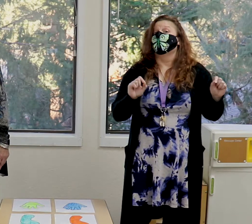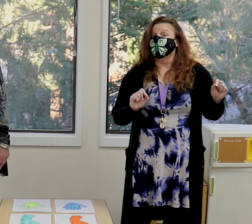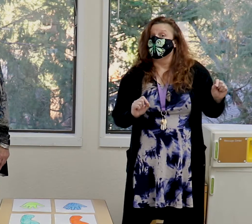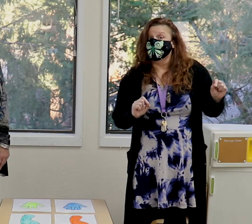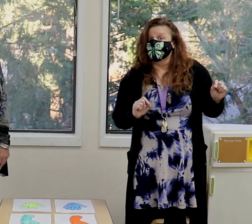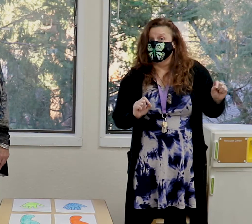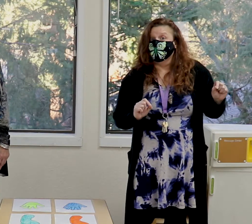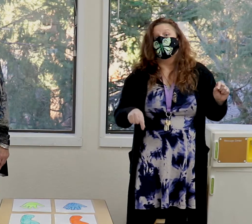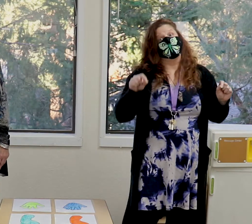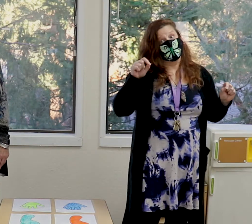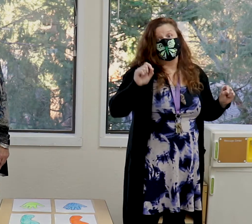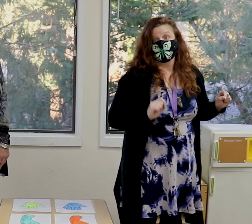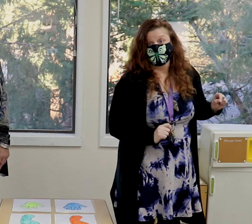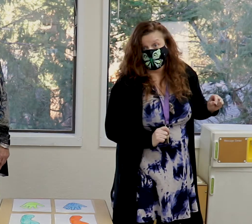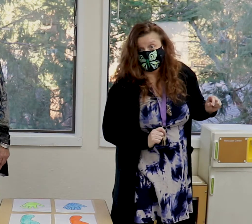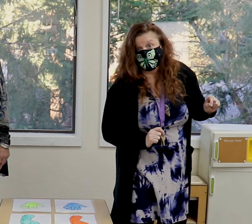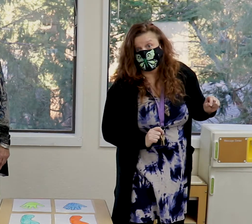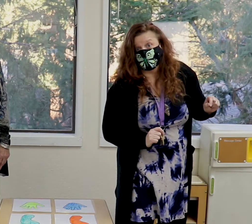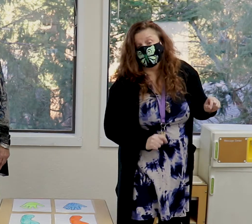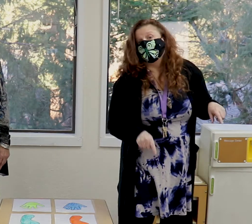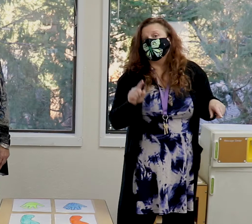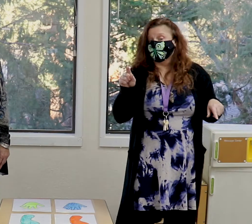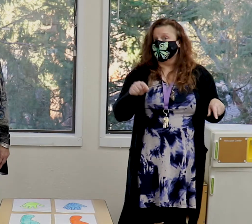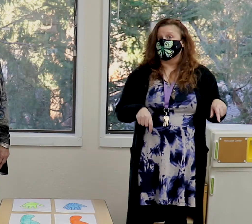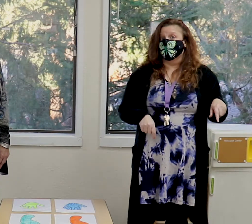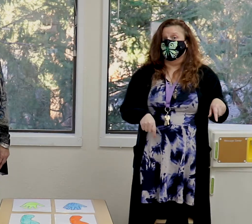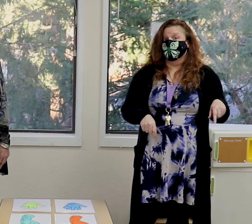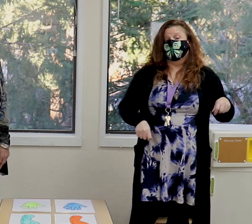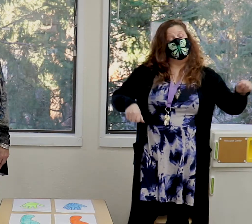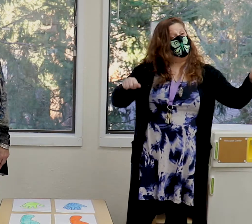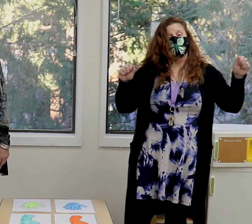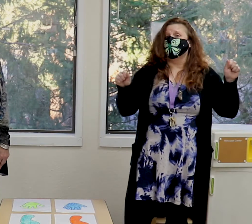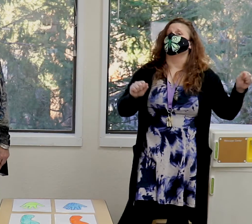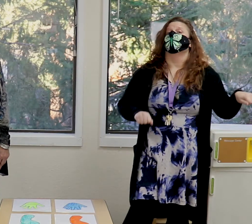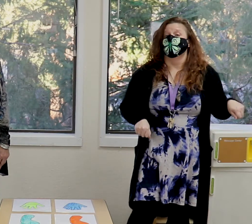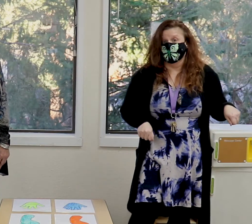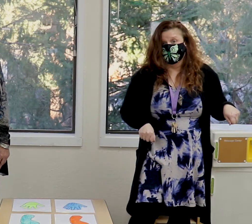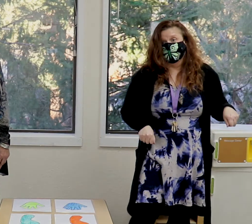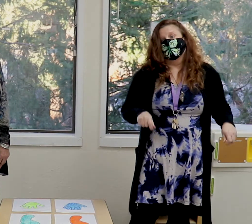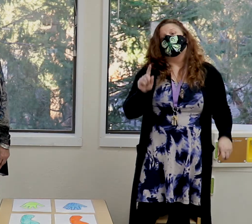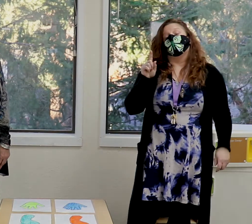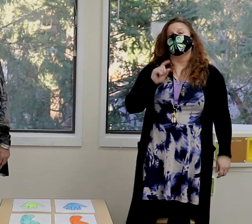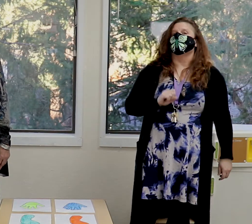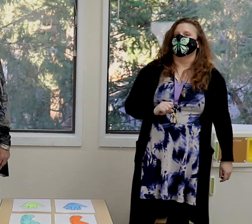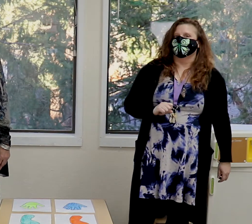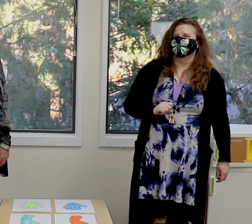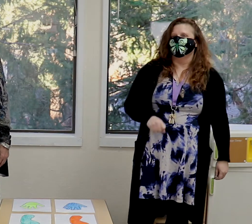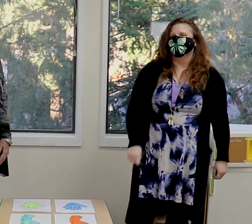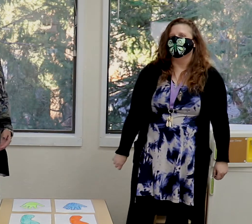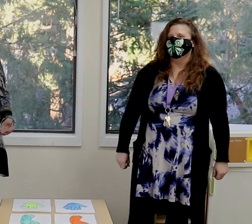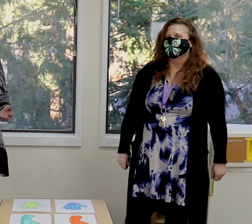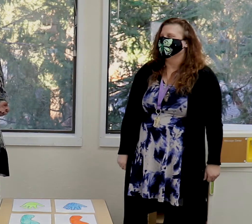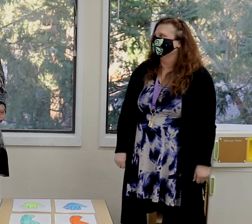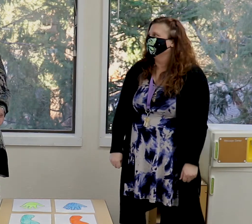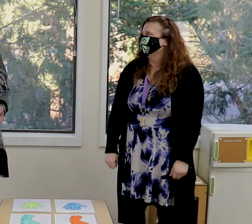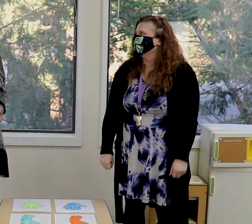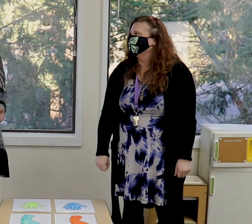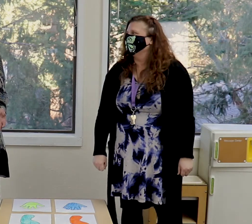lot of dancing done in 5 or 10 minutes, let me tell you. Get the right song on, your body's a moving, and it's fun. And adults, please